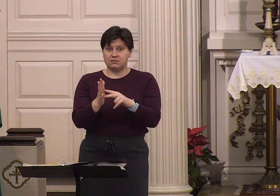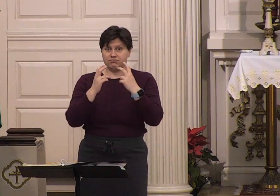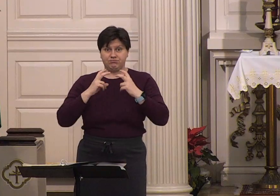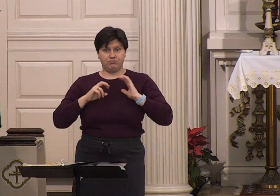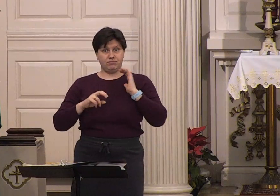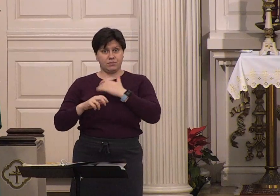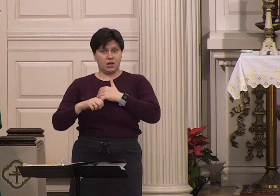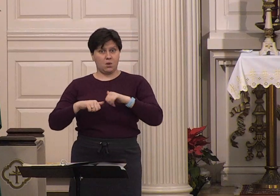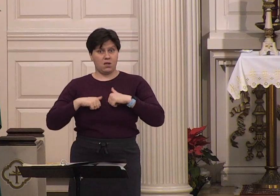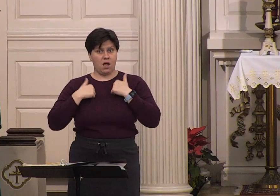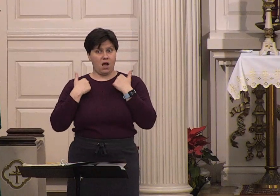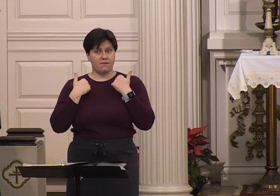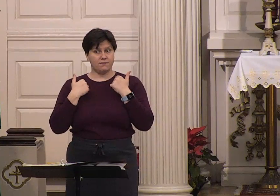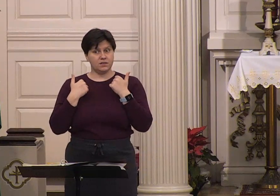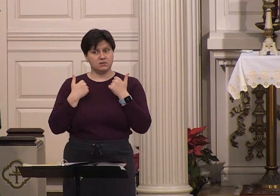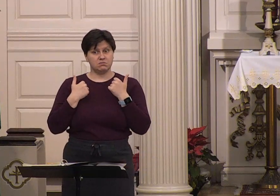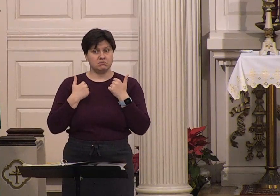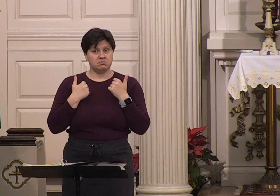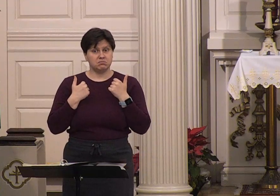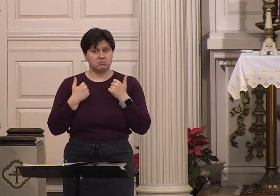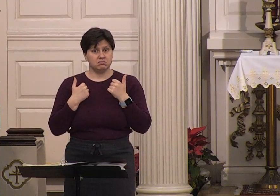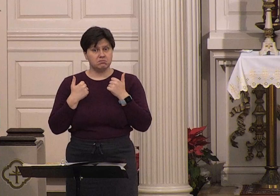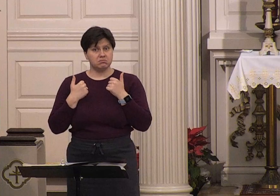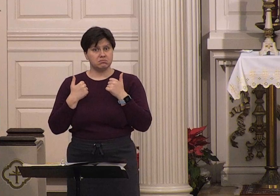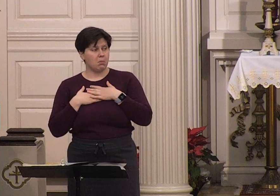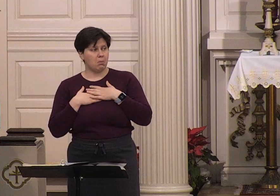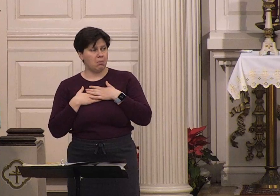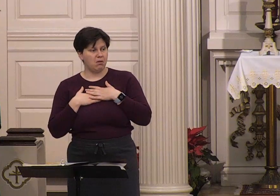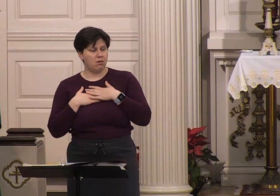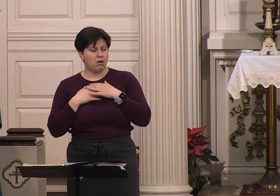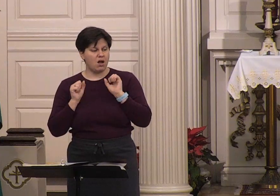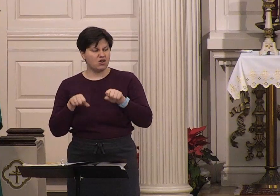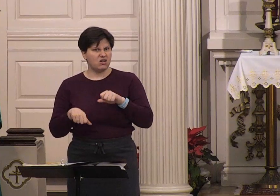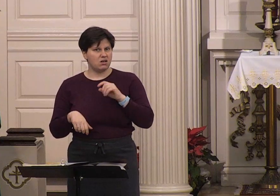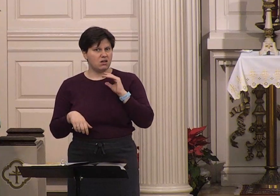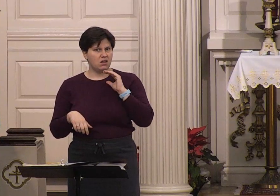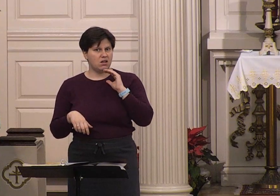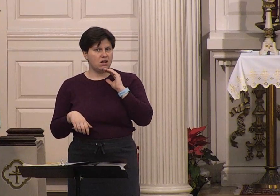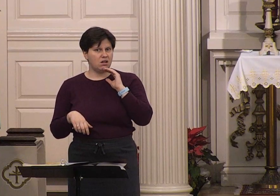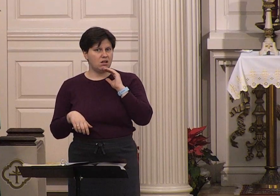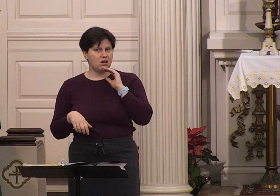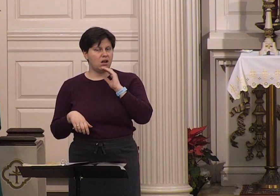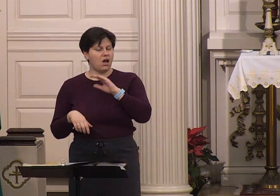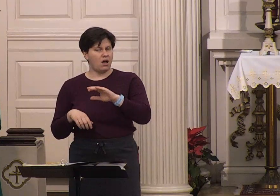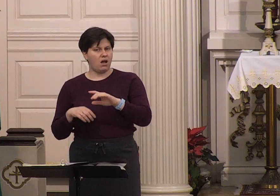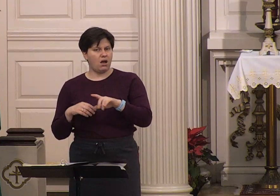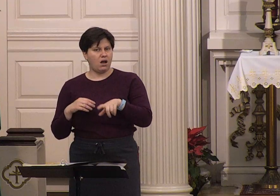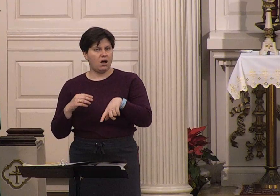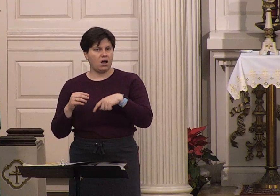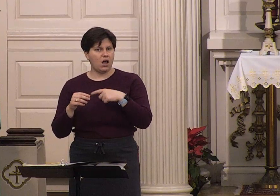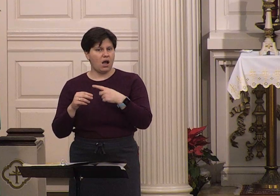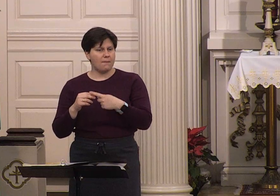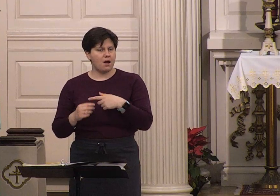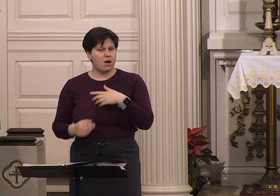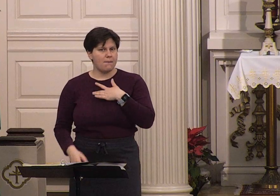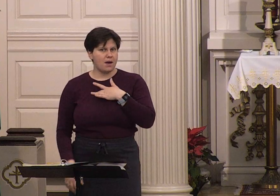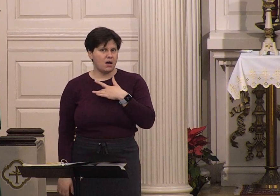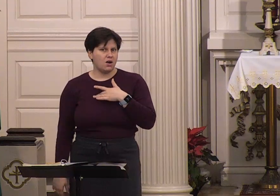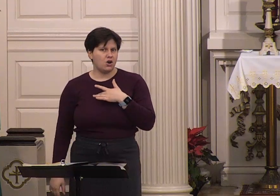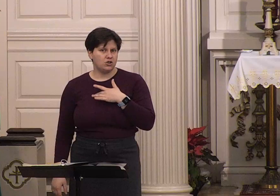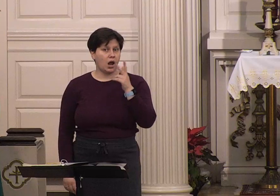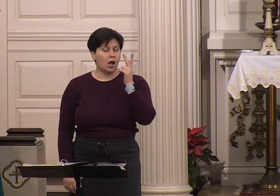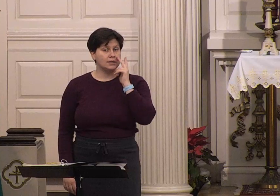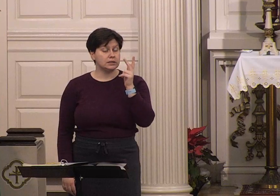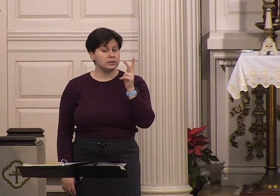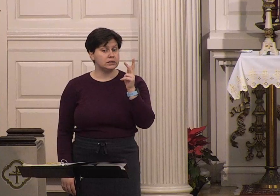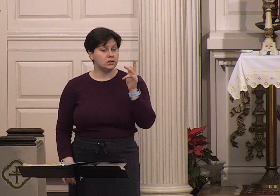say, though I could lie about my heart, I see that I am better